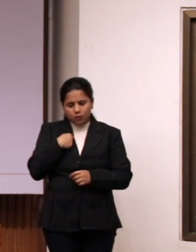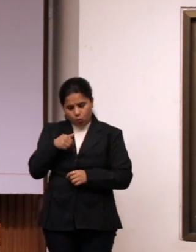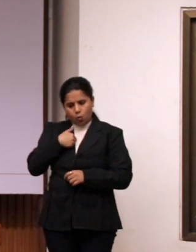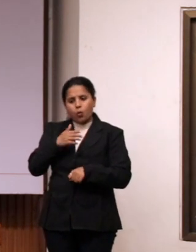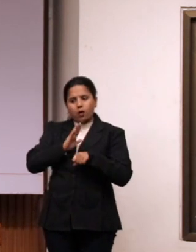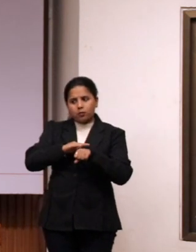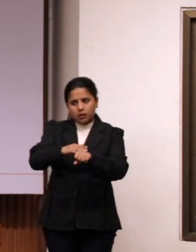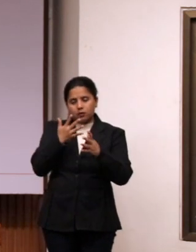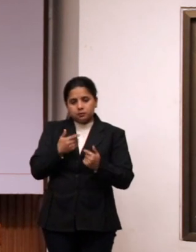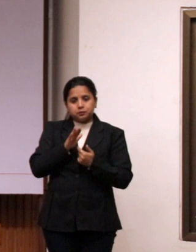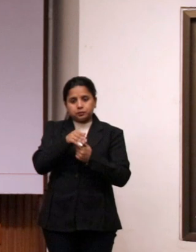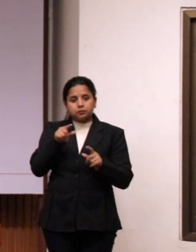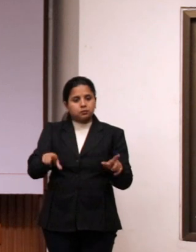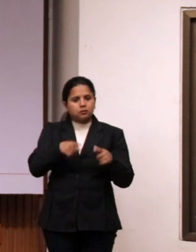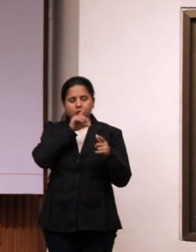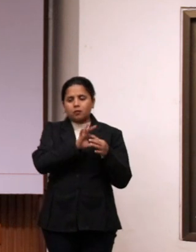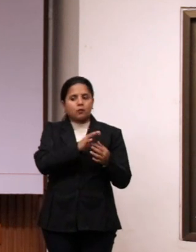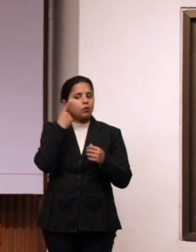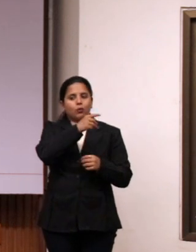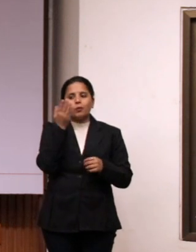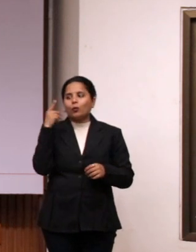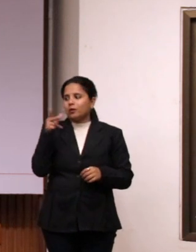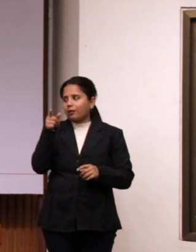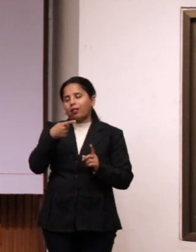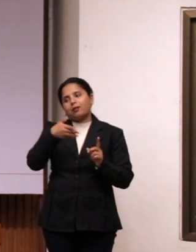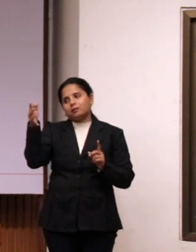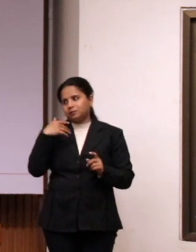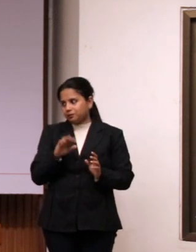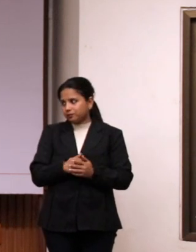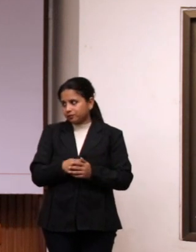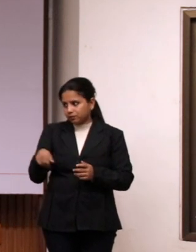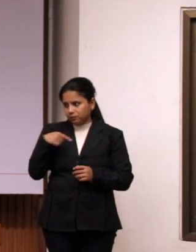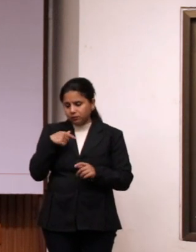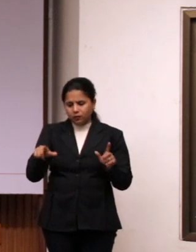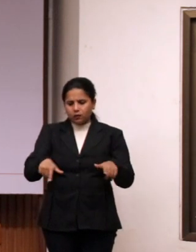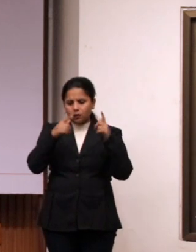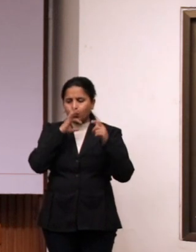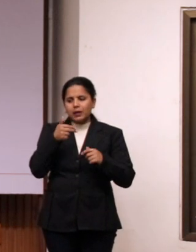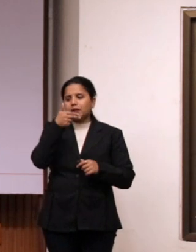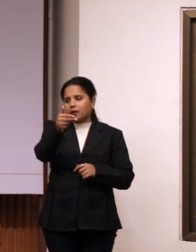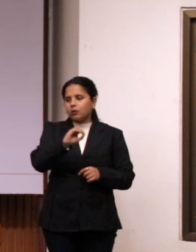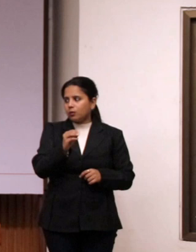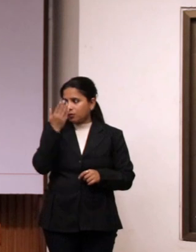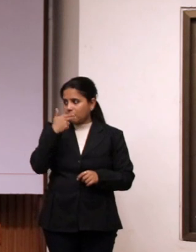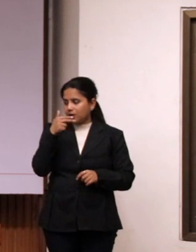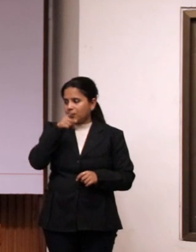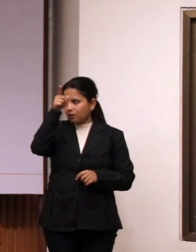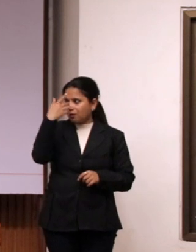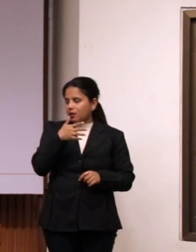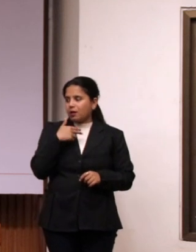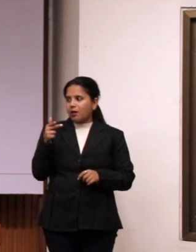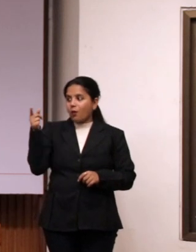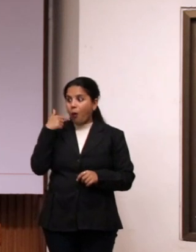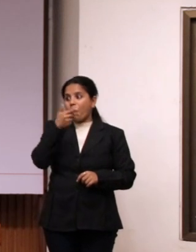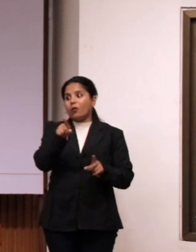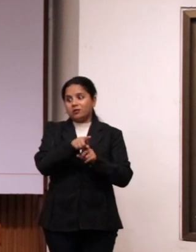experience, I won't mention the forest range. Last time I said and you said okay. I won't mention the forest range name, because last time you mentioned some sanctuary's name and you